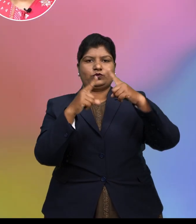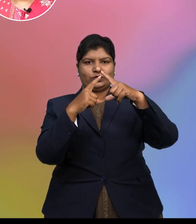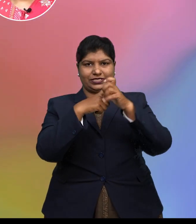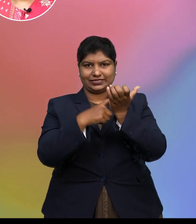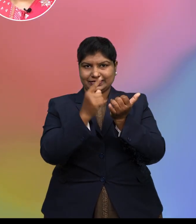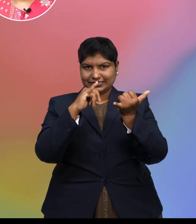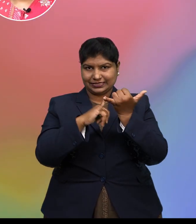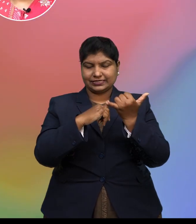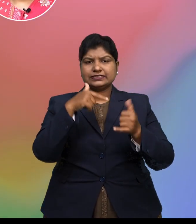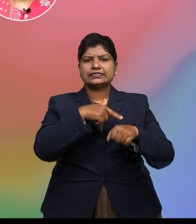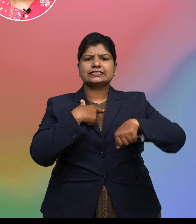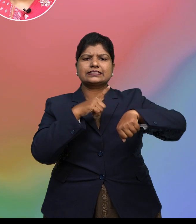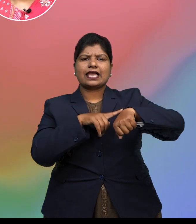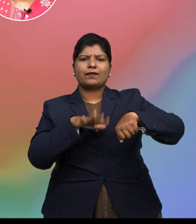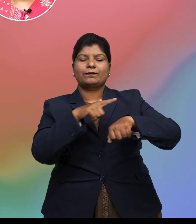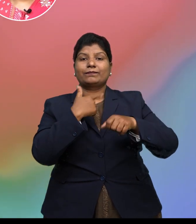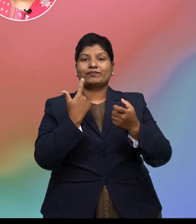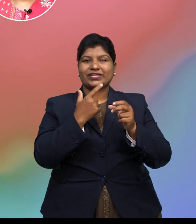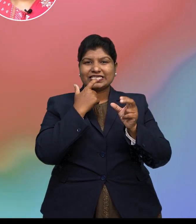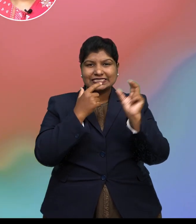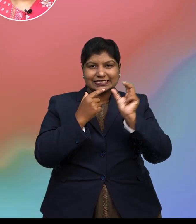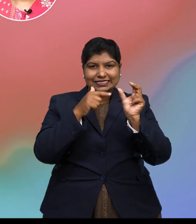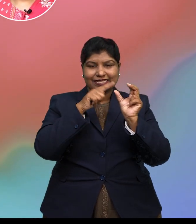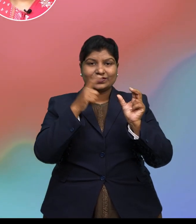at the time of fertilization